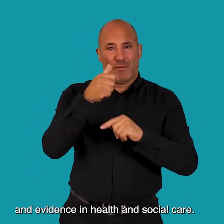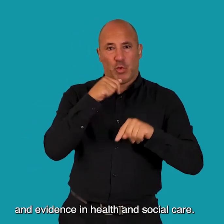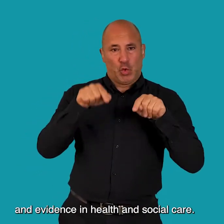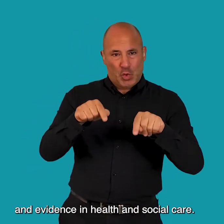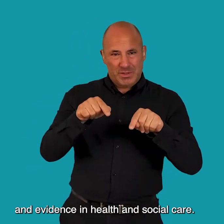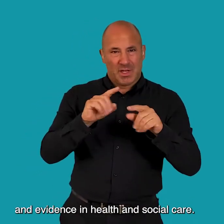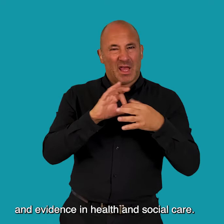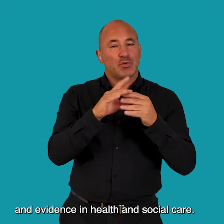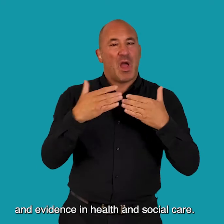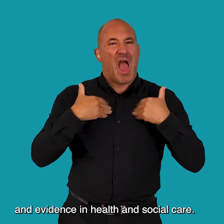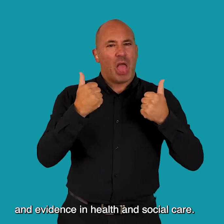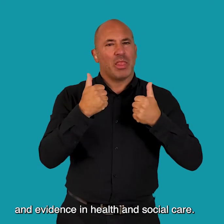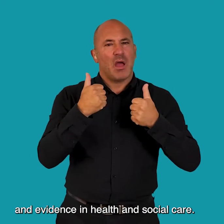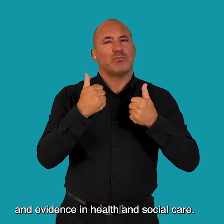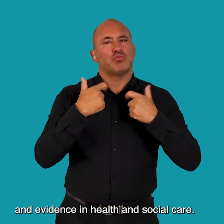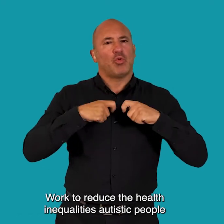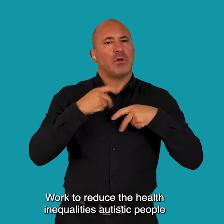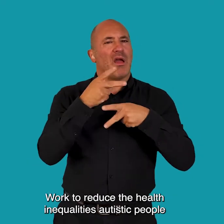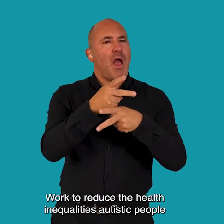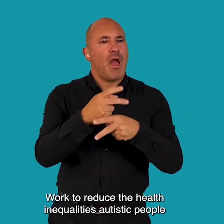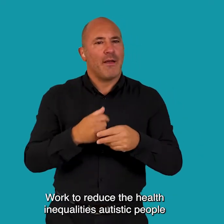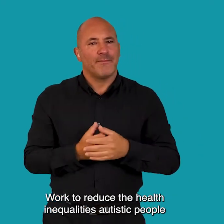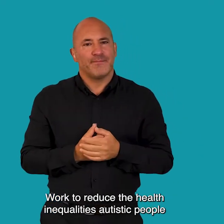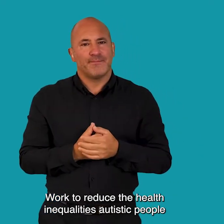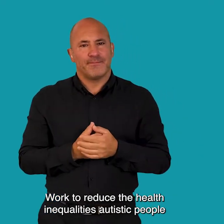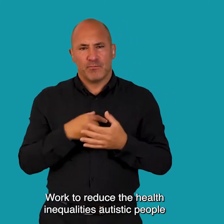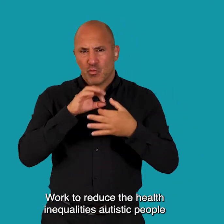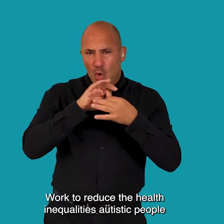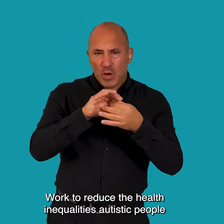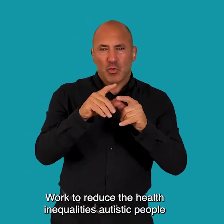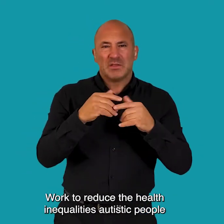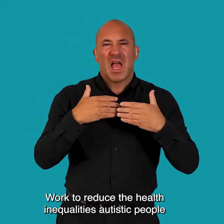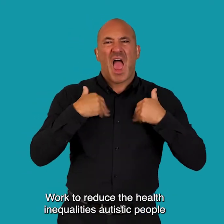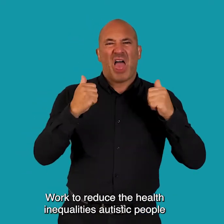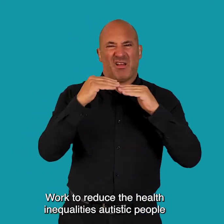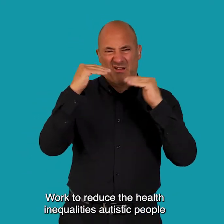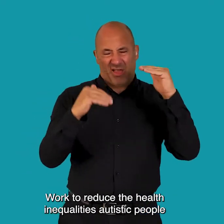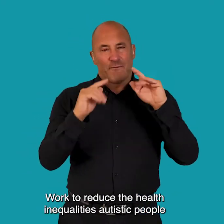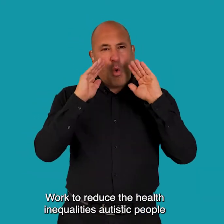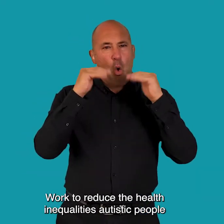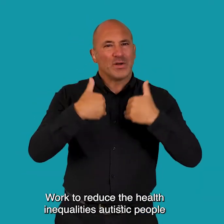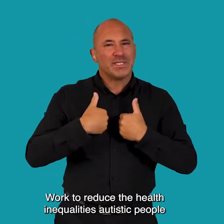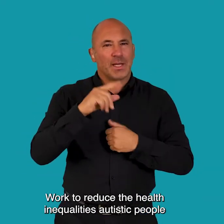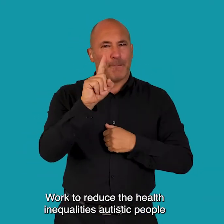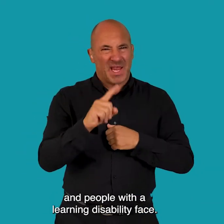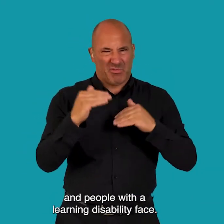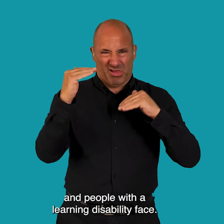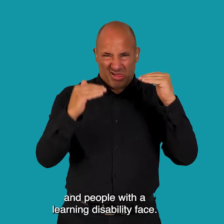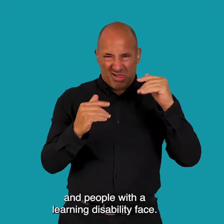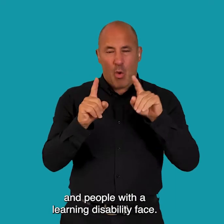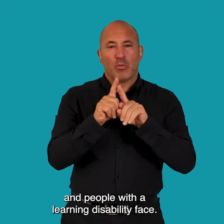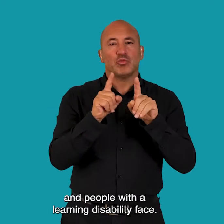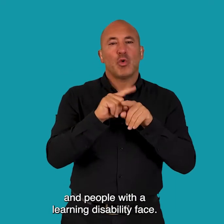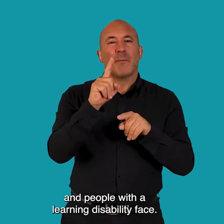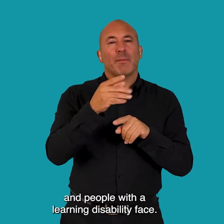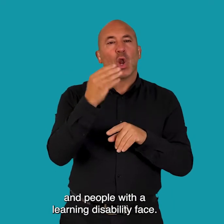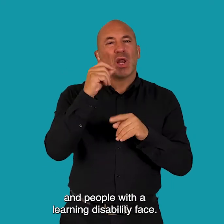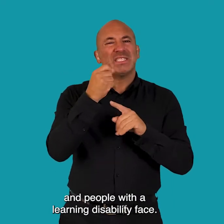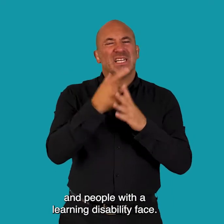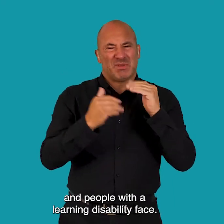health and social care. Work to reduce the health inequalities autistic people and people with a learning disability